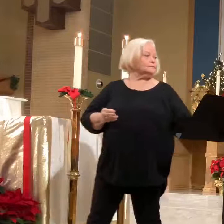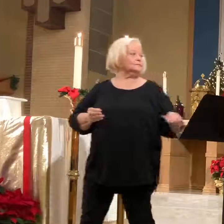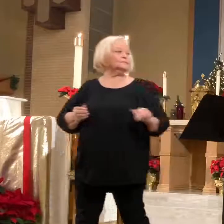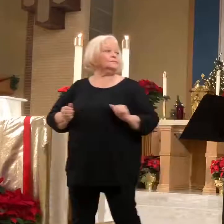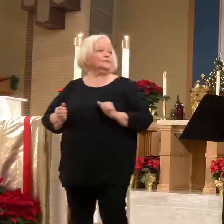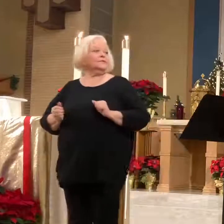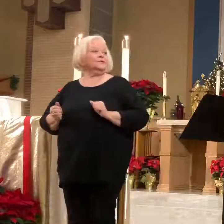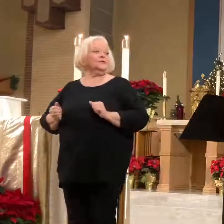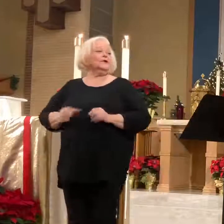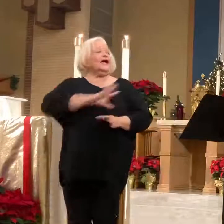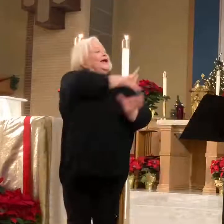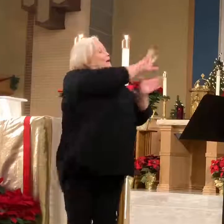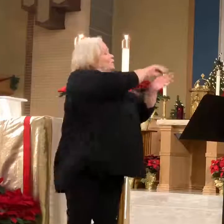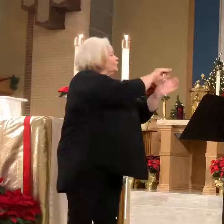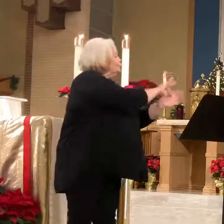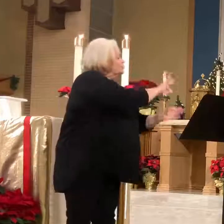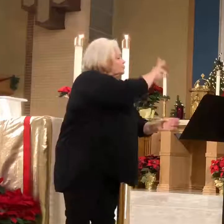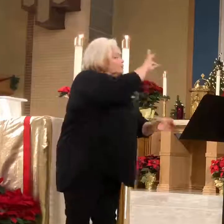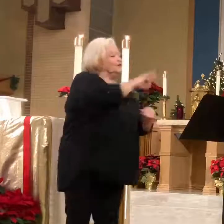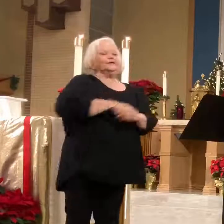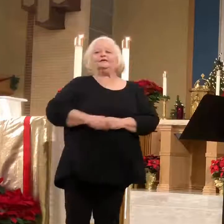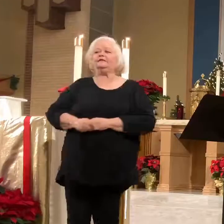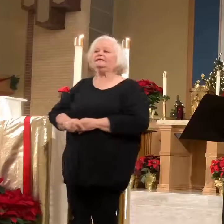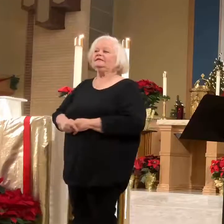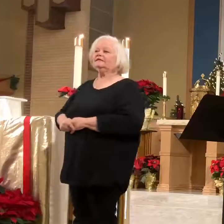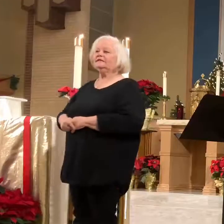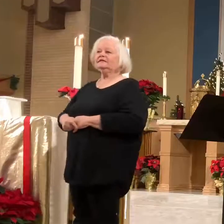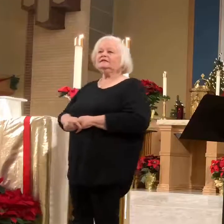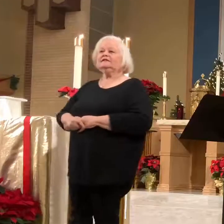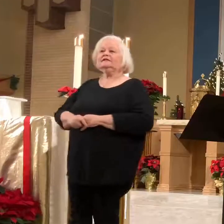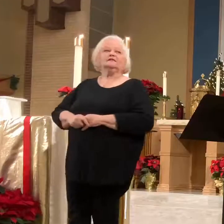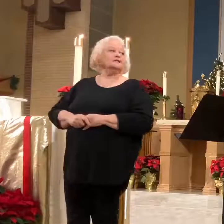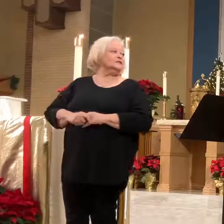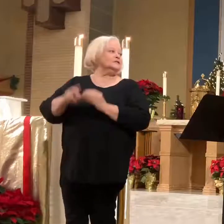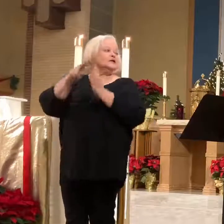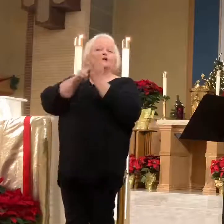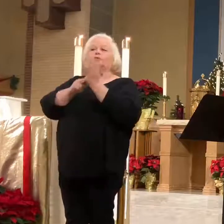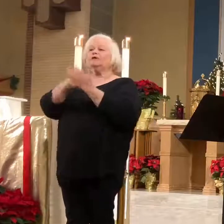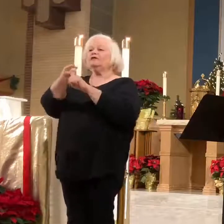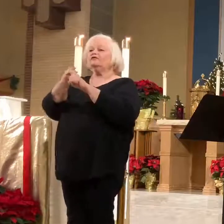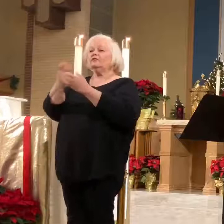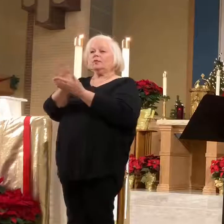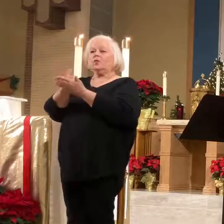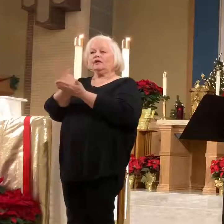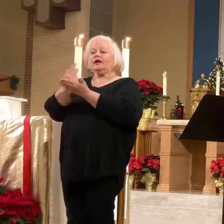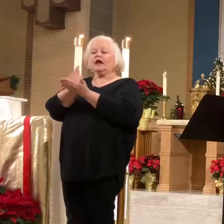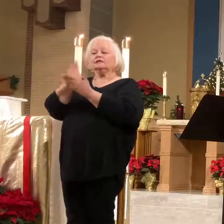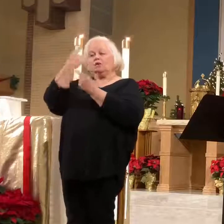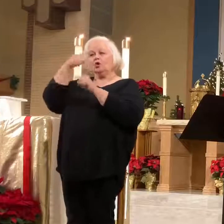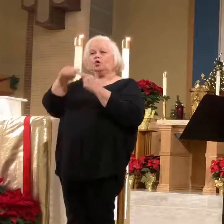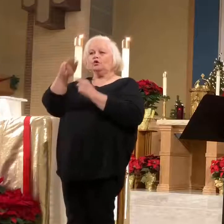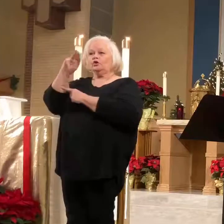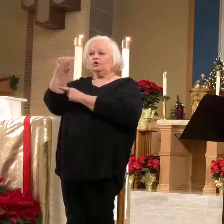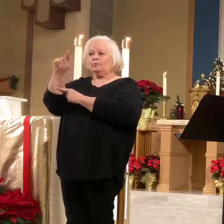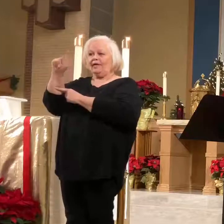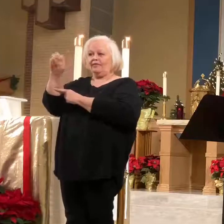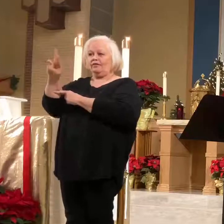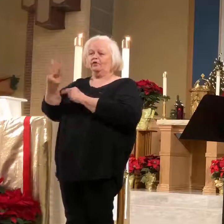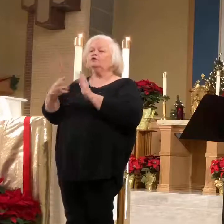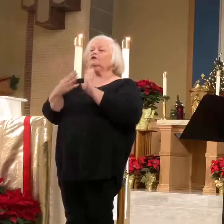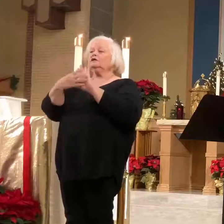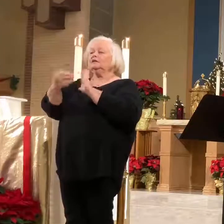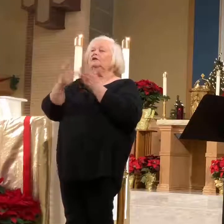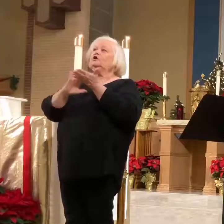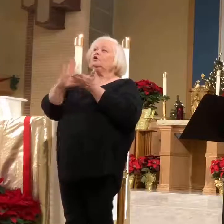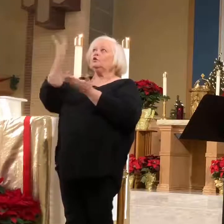The Lord be with you. And with your spirit. A reading from the Holy Gospel according to Matthew. Glory